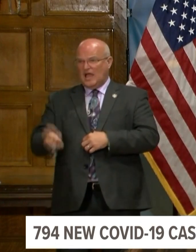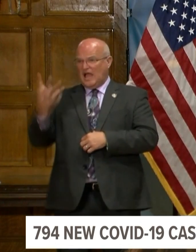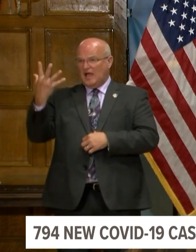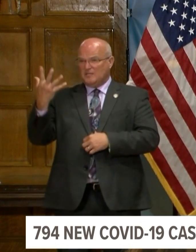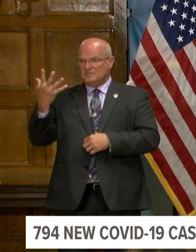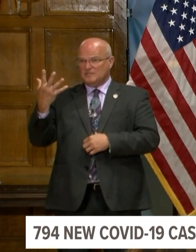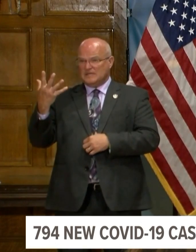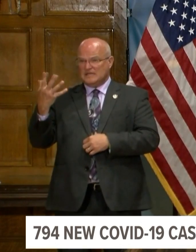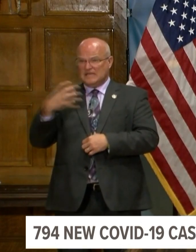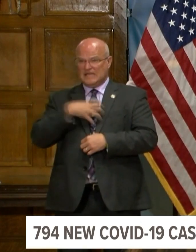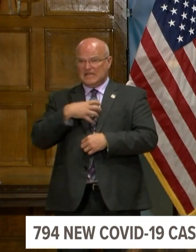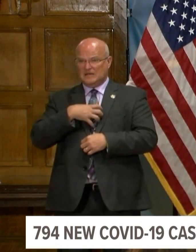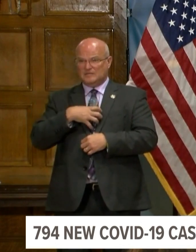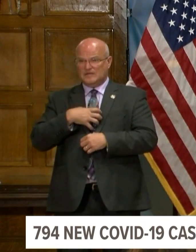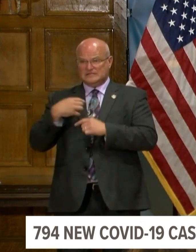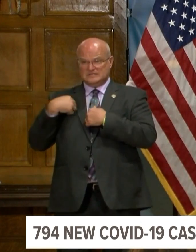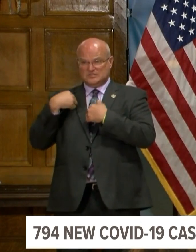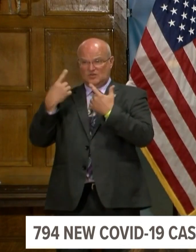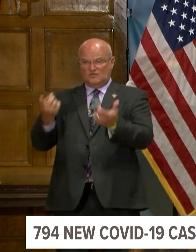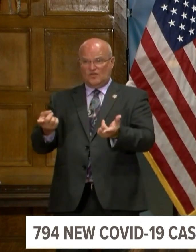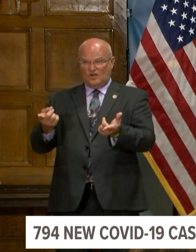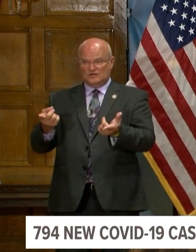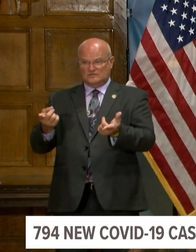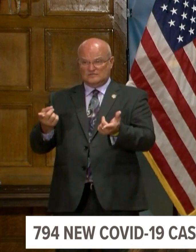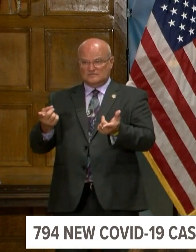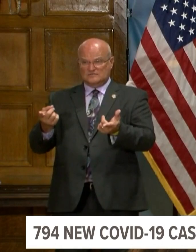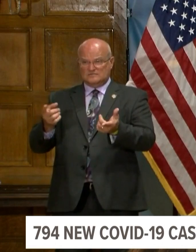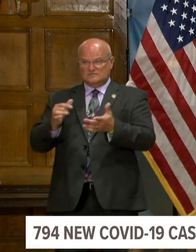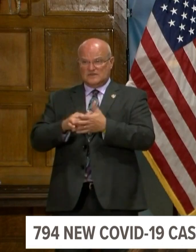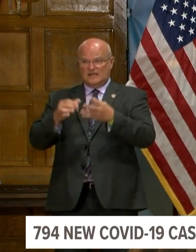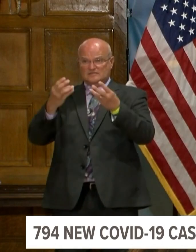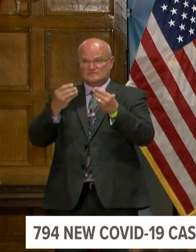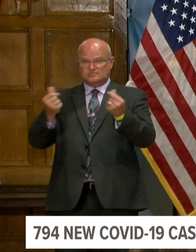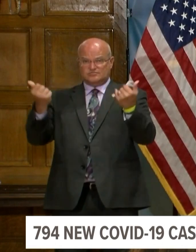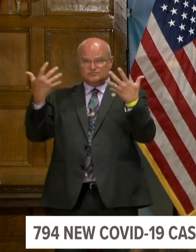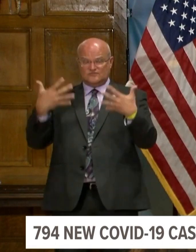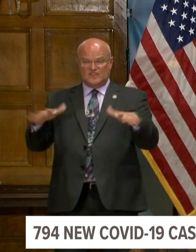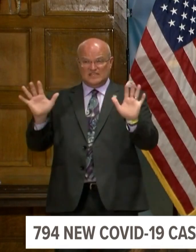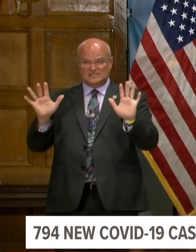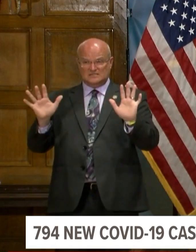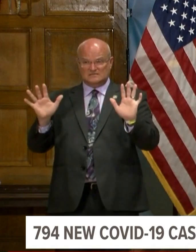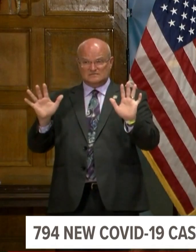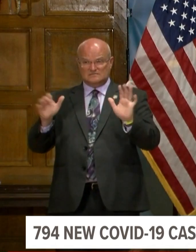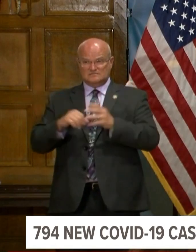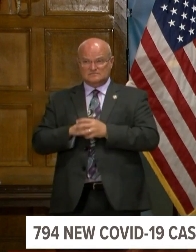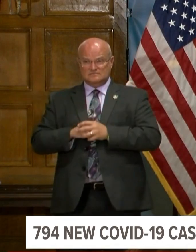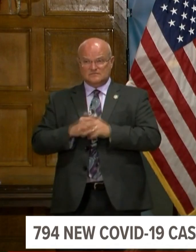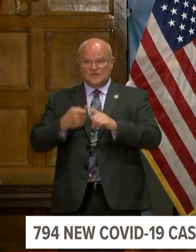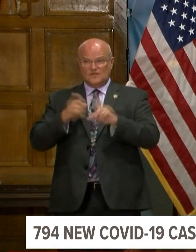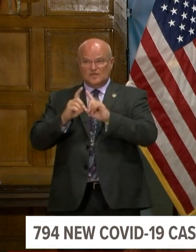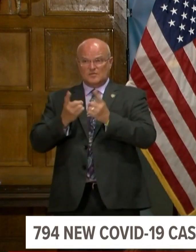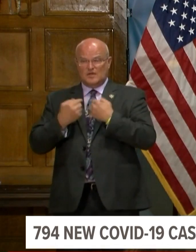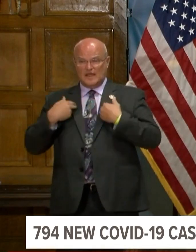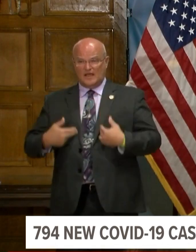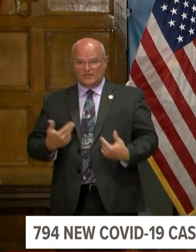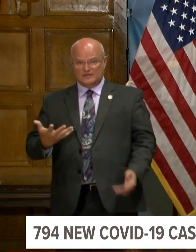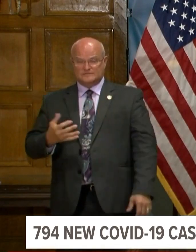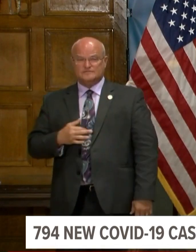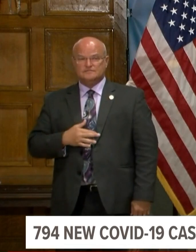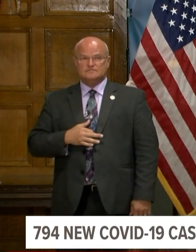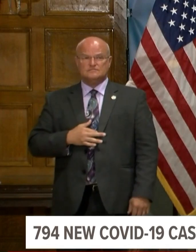many complaints so far that have been worked through from the Department of